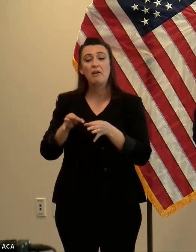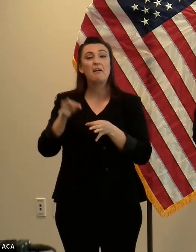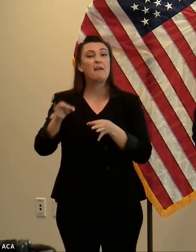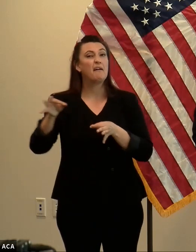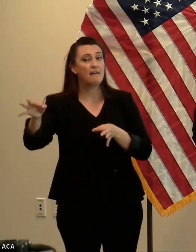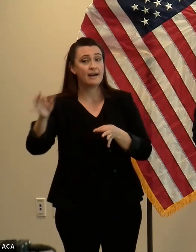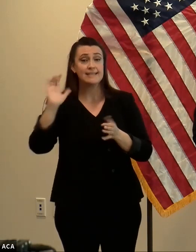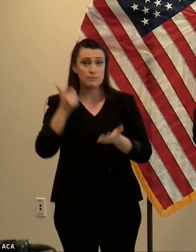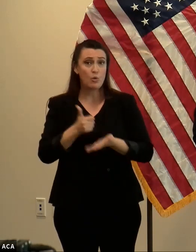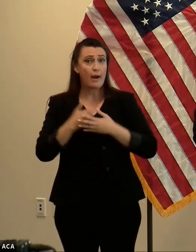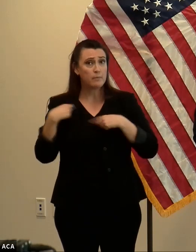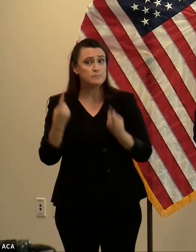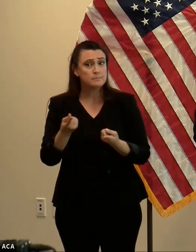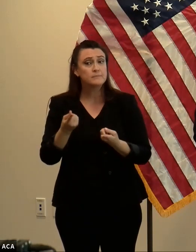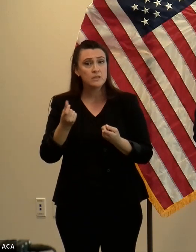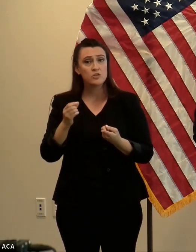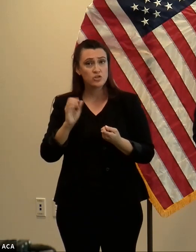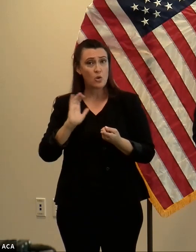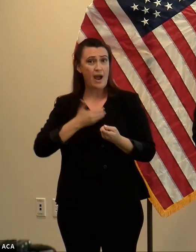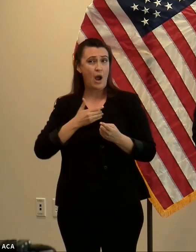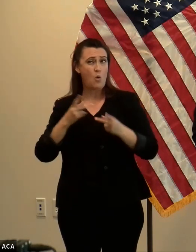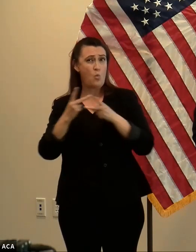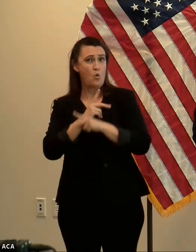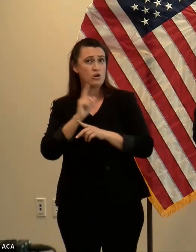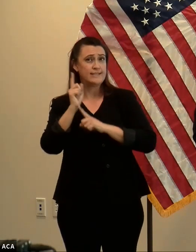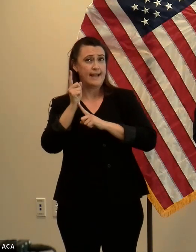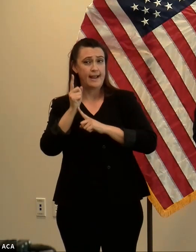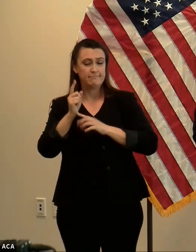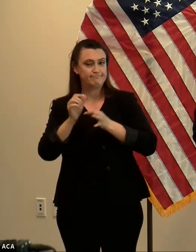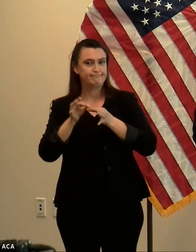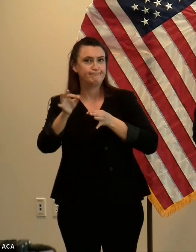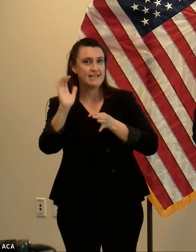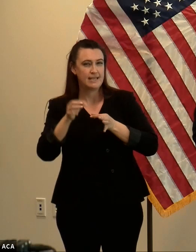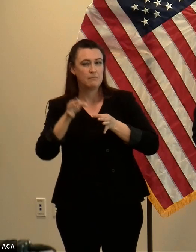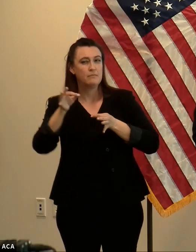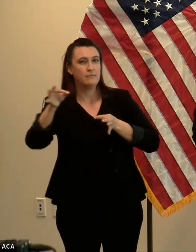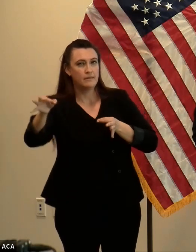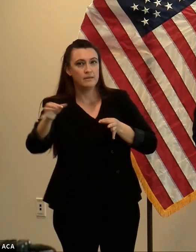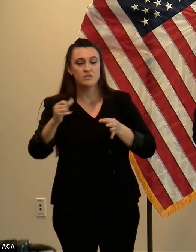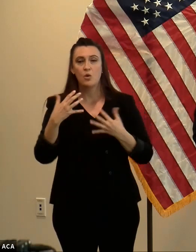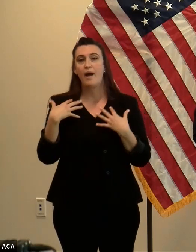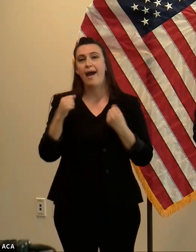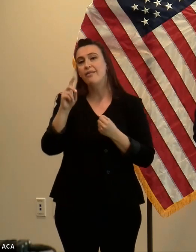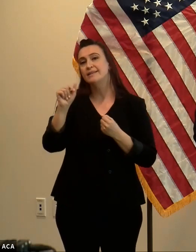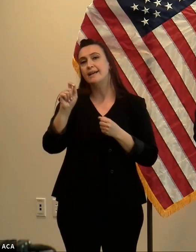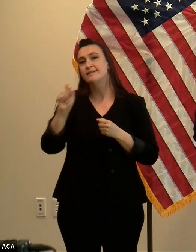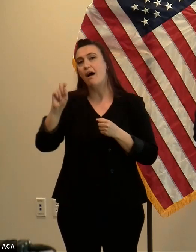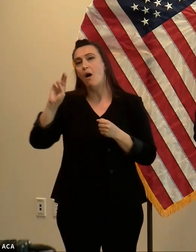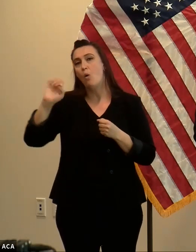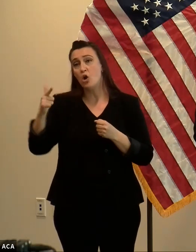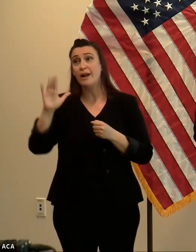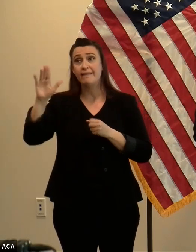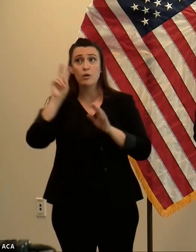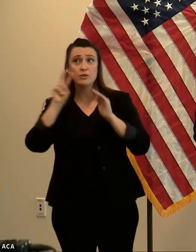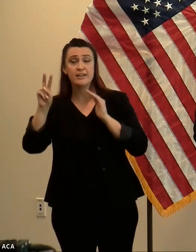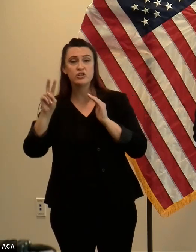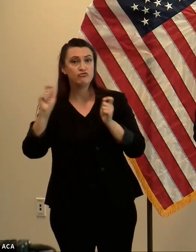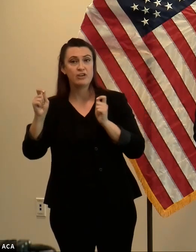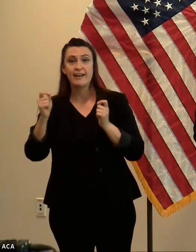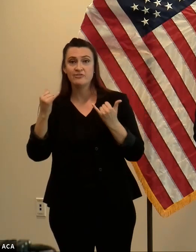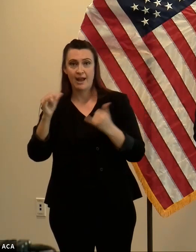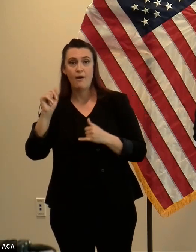of dates that are farther out potentially as our peak. So healthdata.org just changed it to April 30th. Some